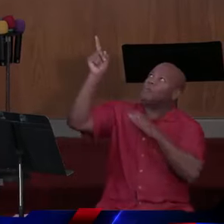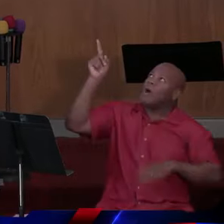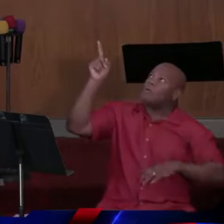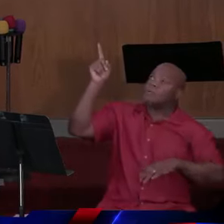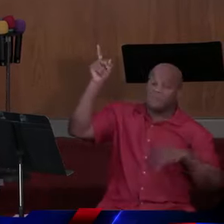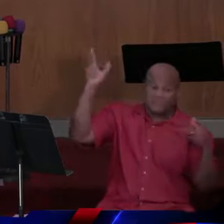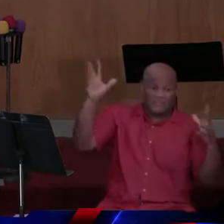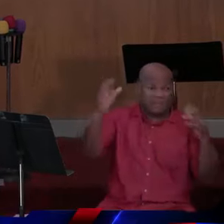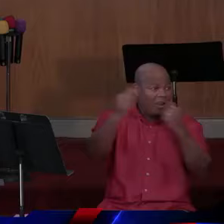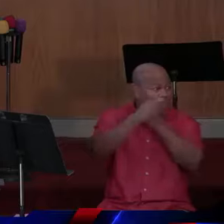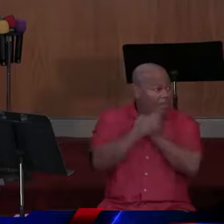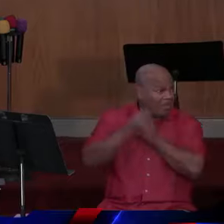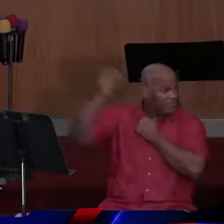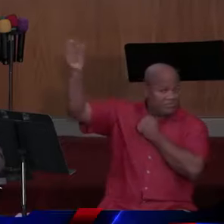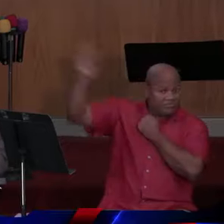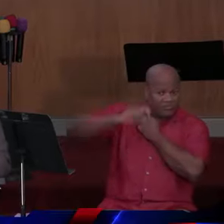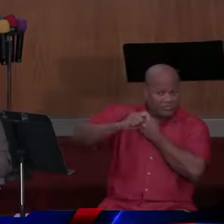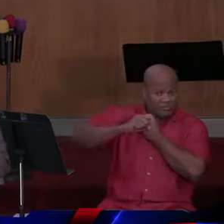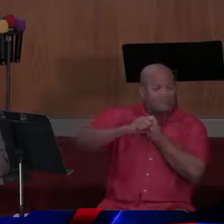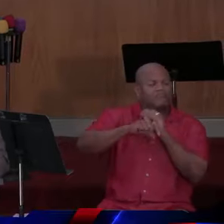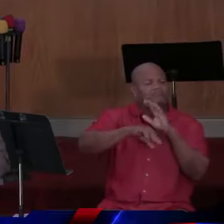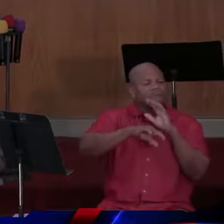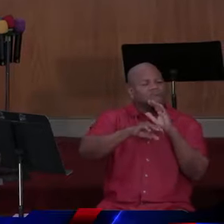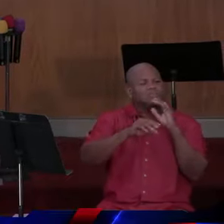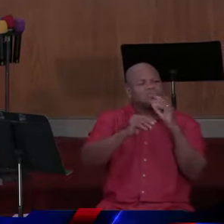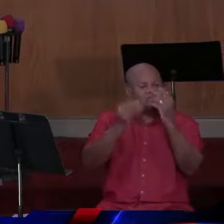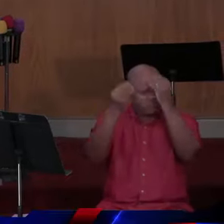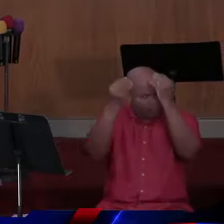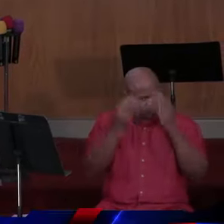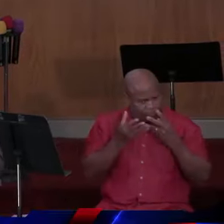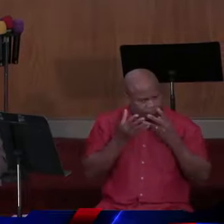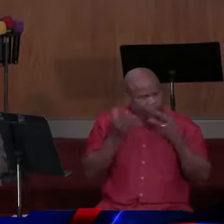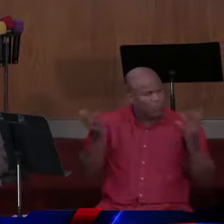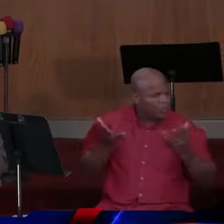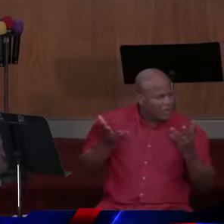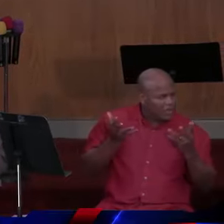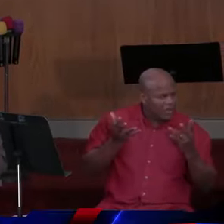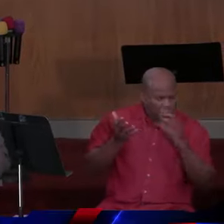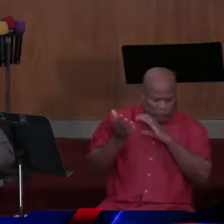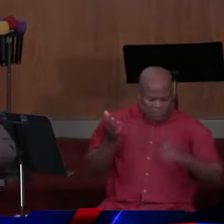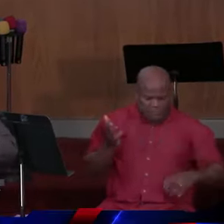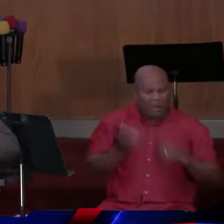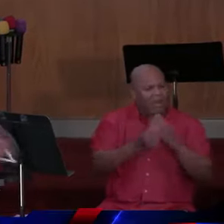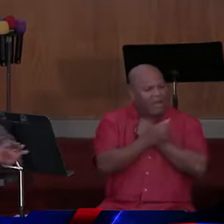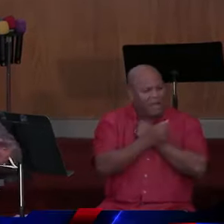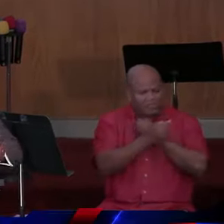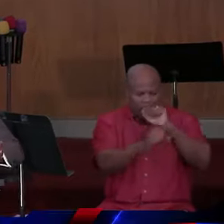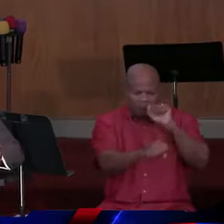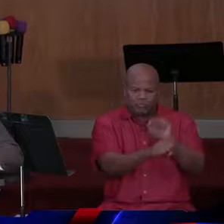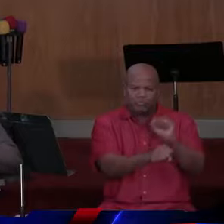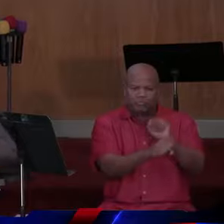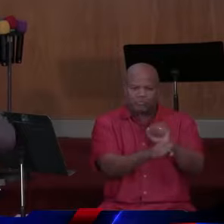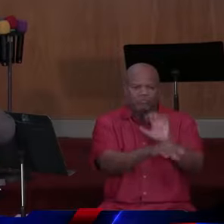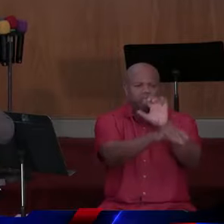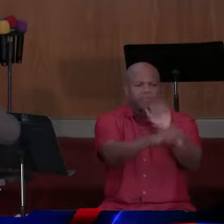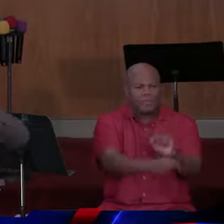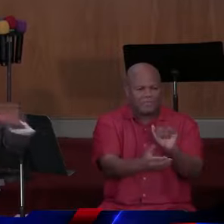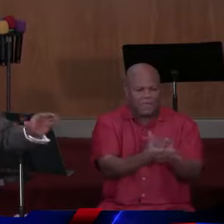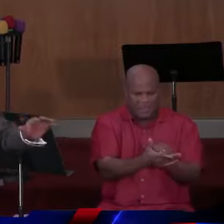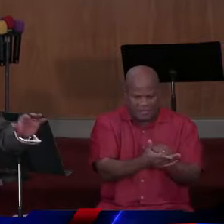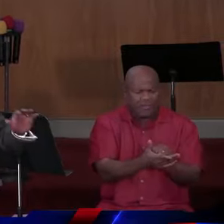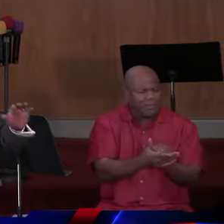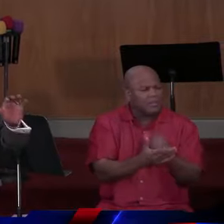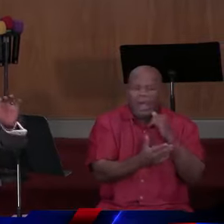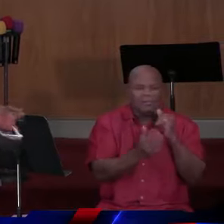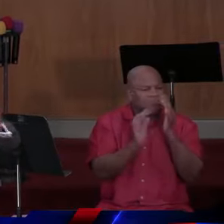are called to operate in Christian love. And you don't have to be a biblical scholar. You don't have